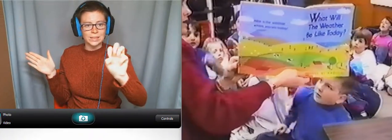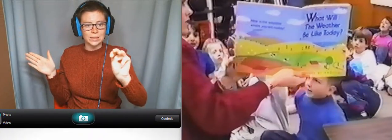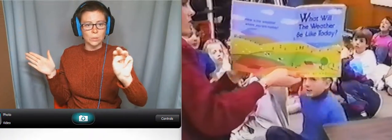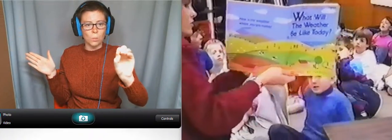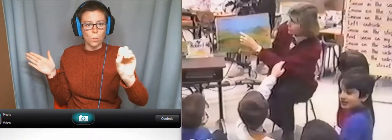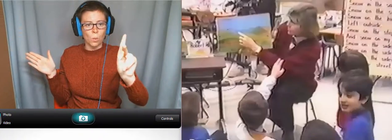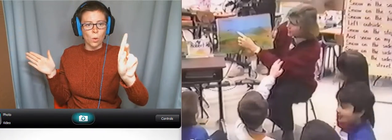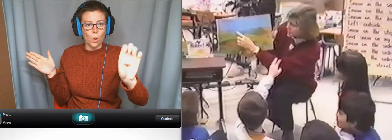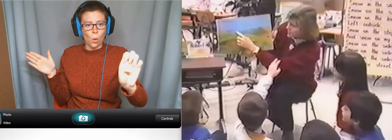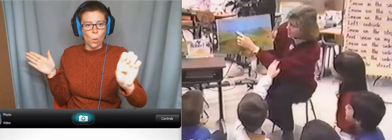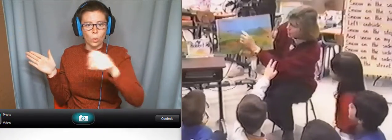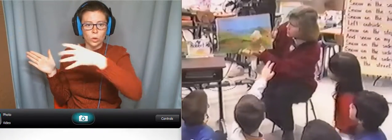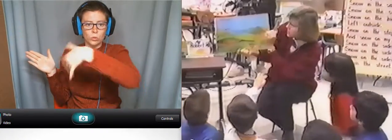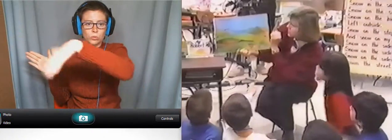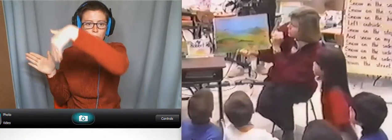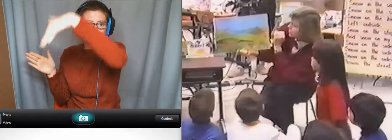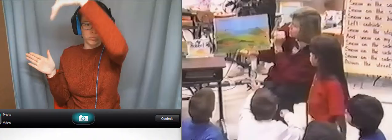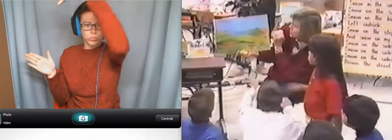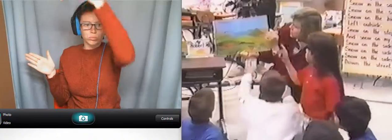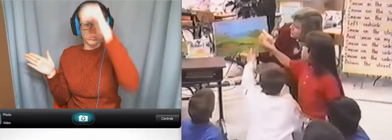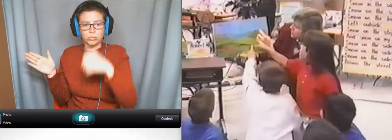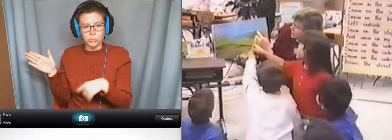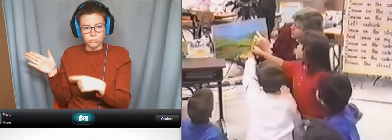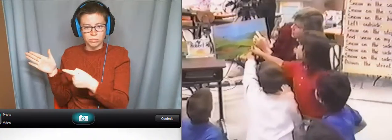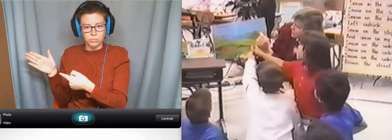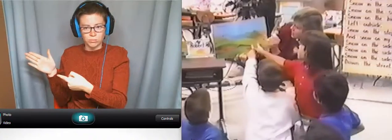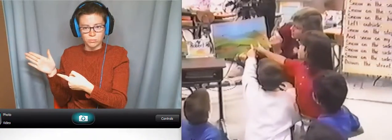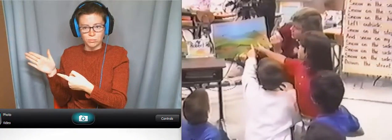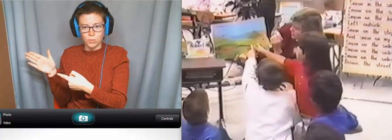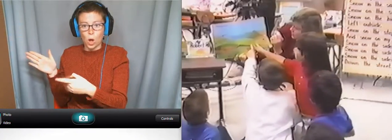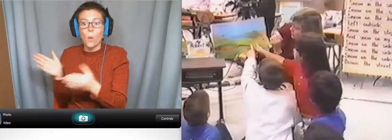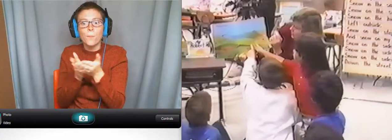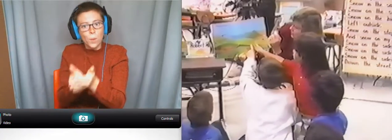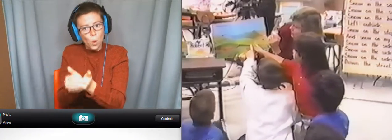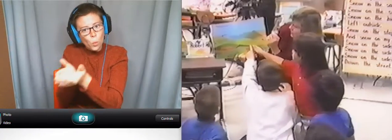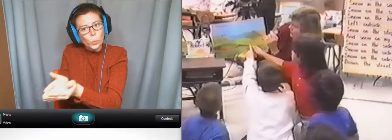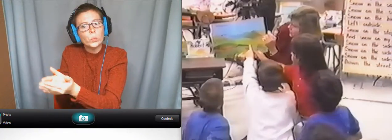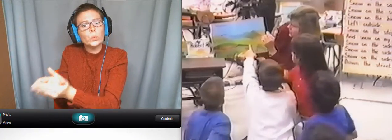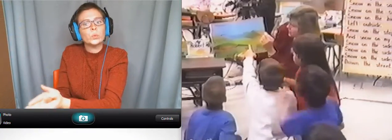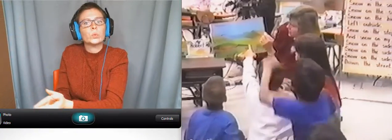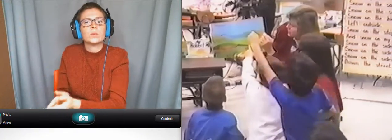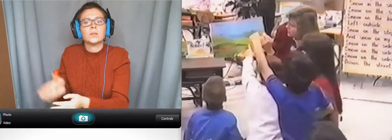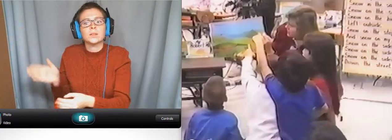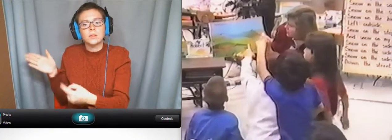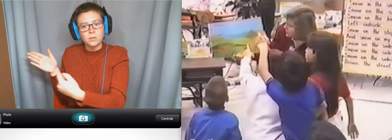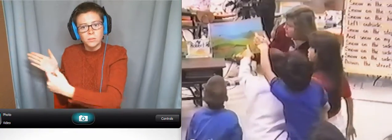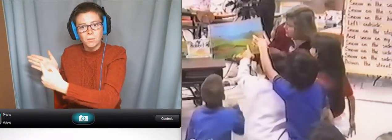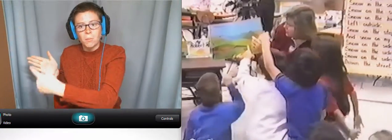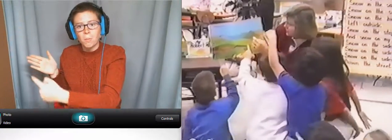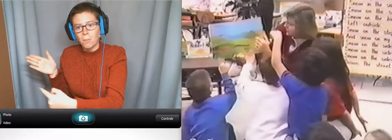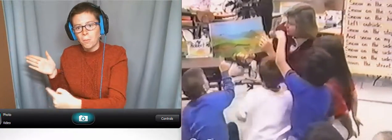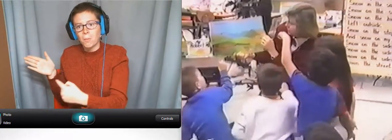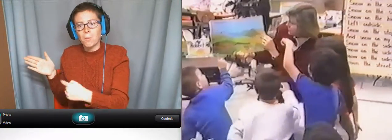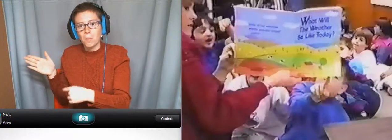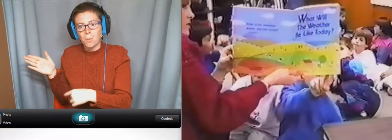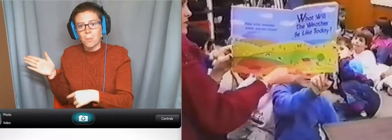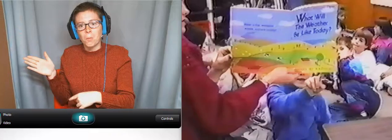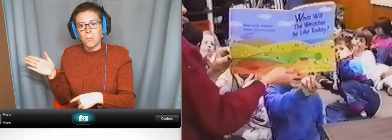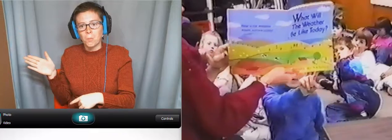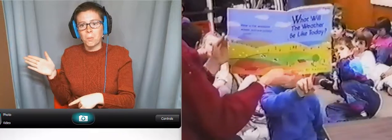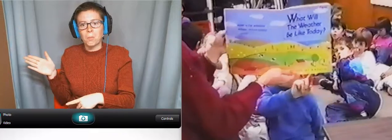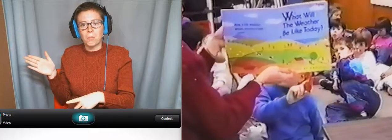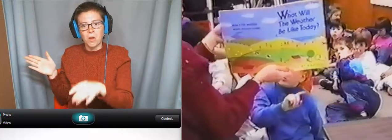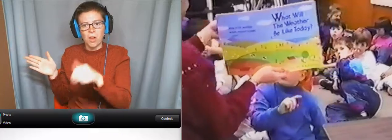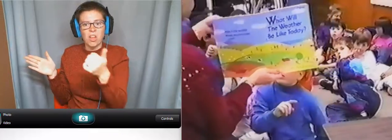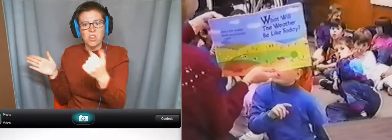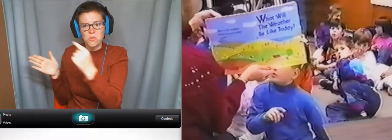the blowing. Oh, you're right. Sailboats on the water. Look at. Yeah. And the